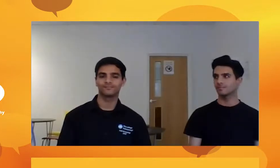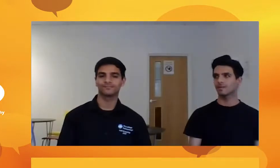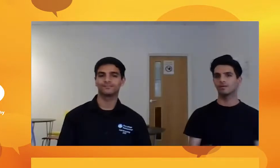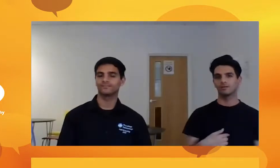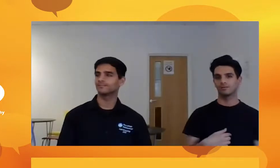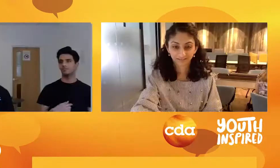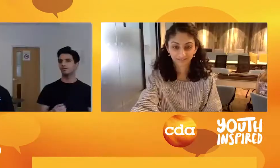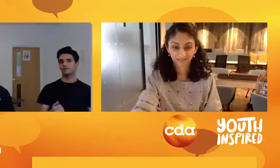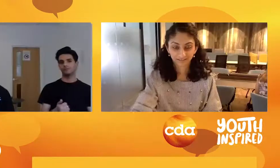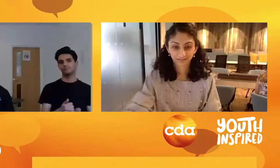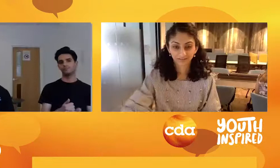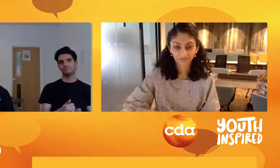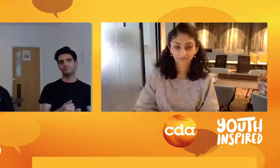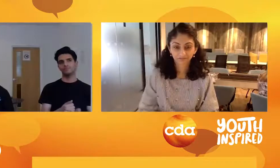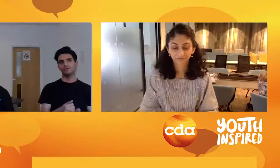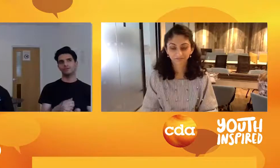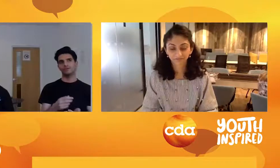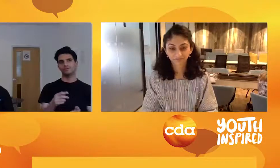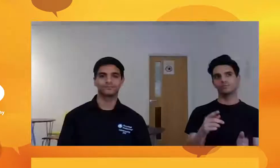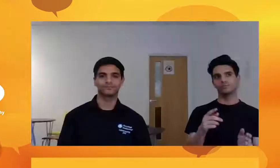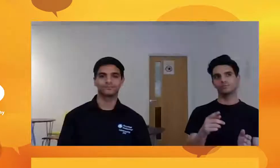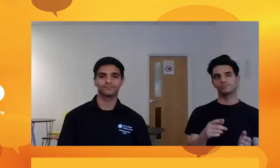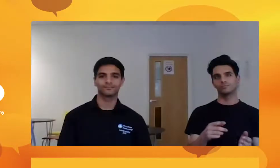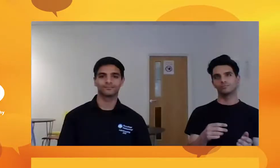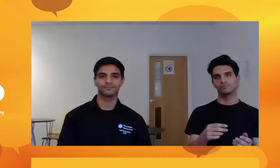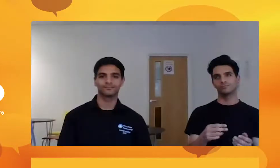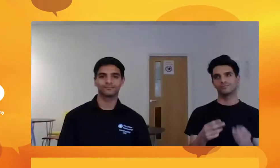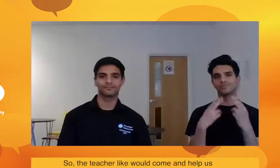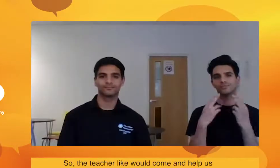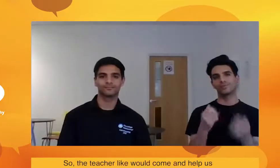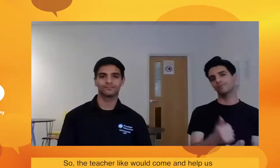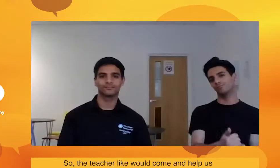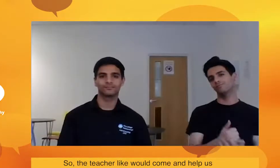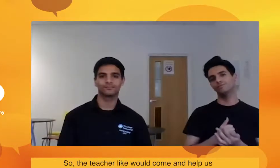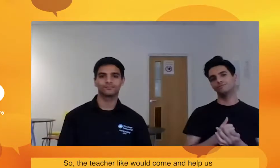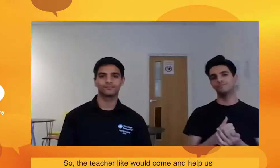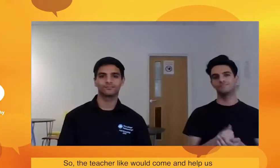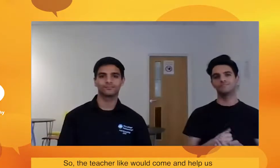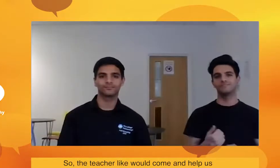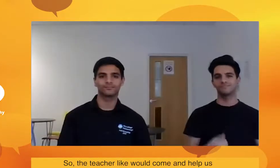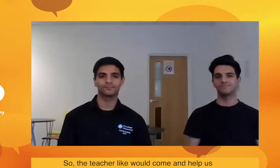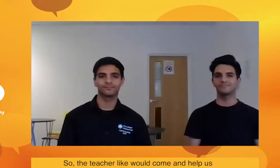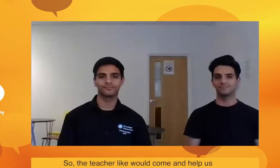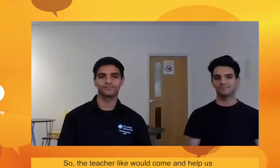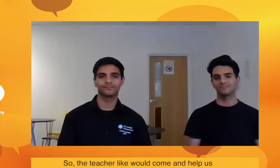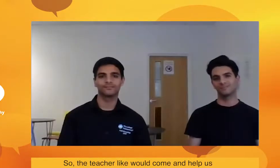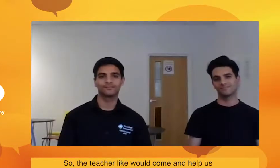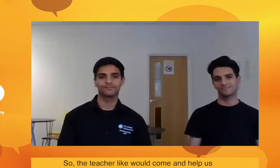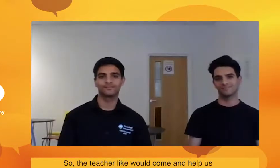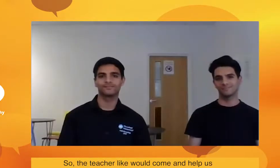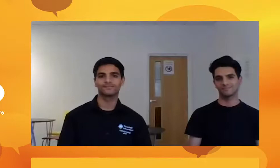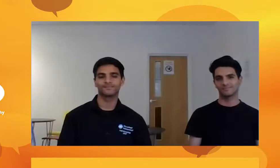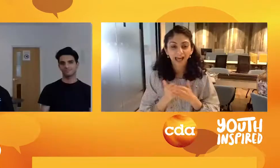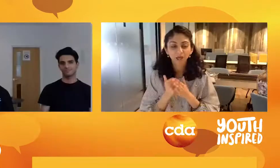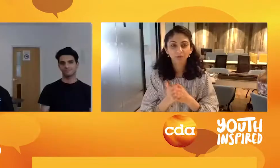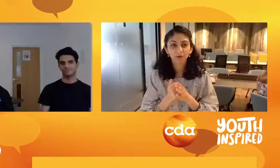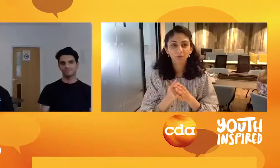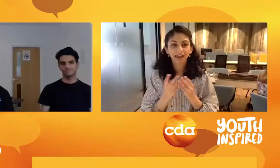So the would come and help us